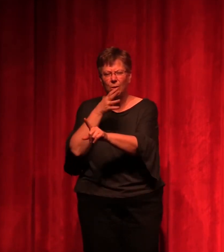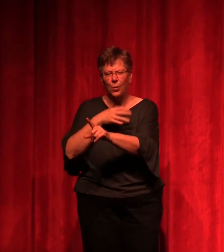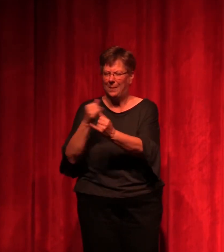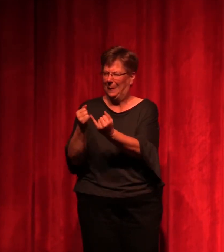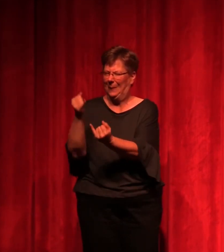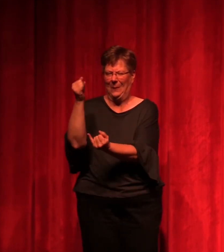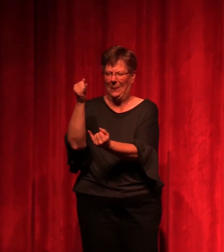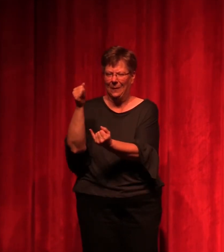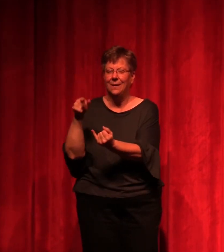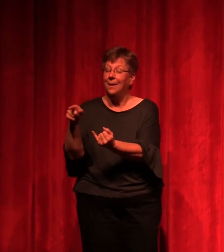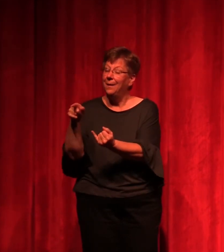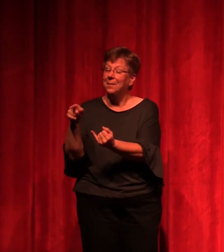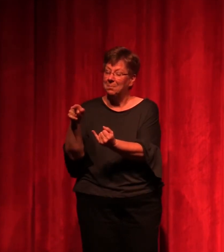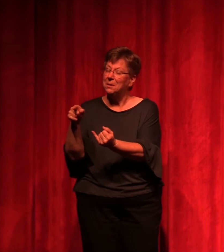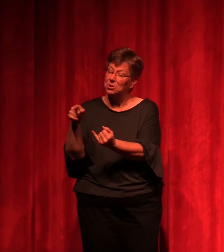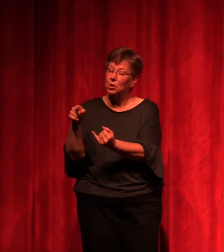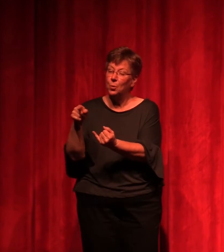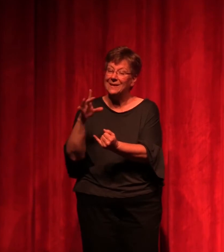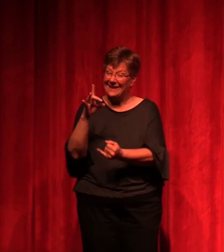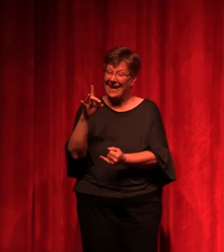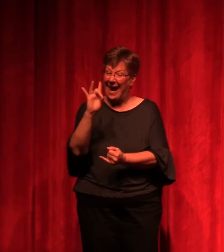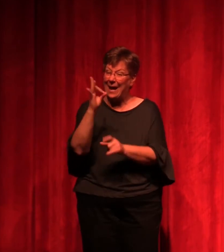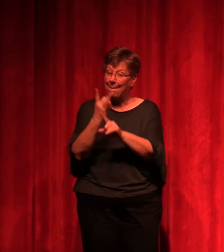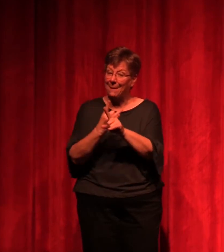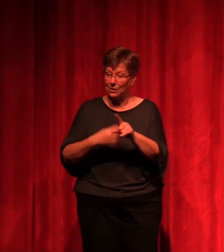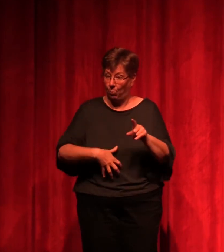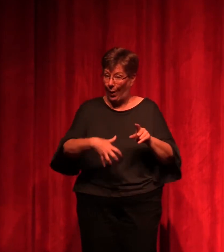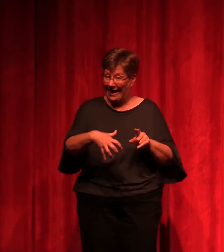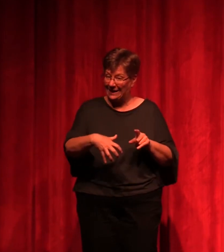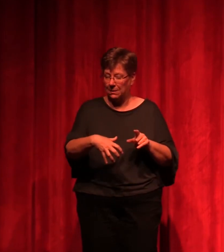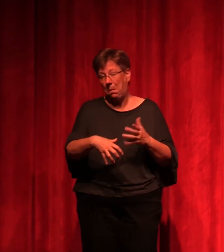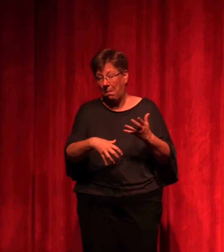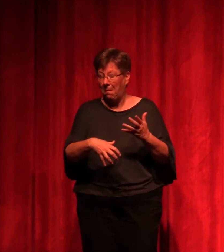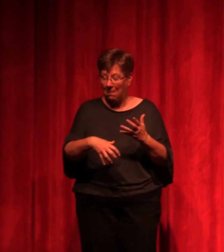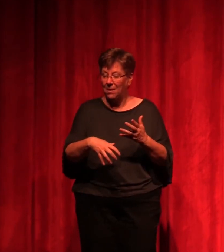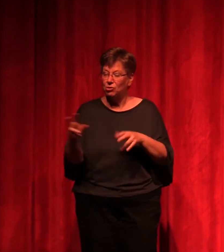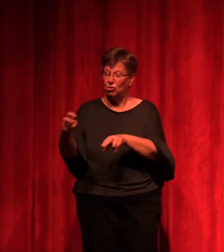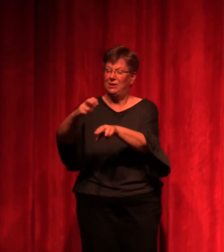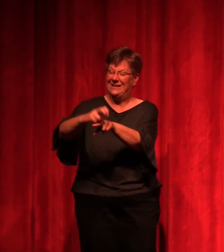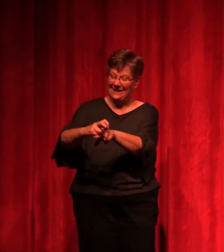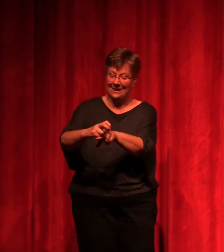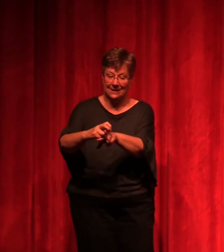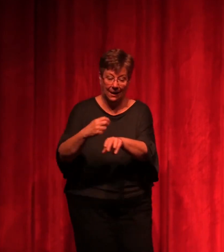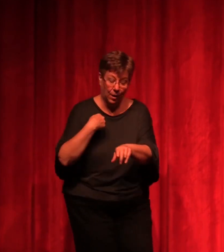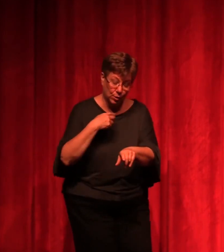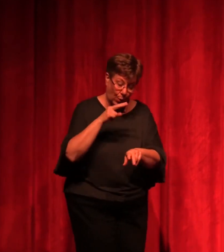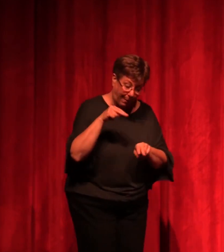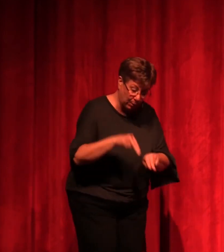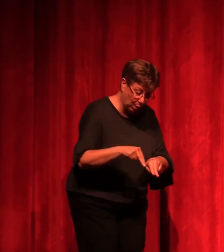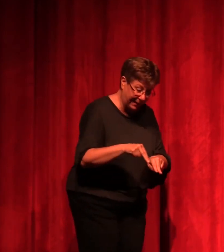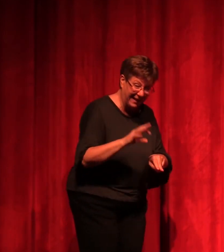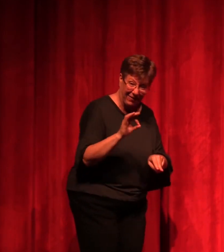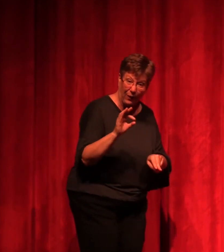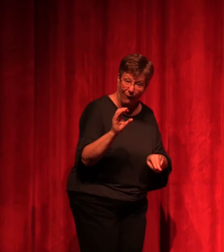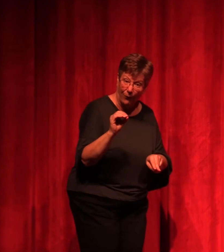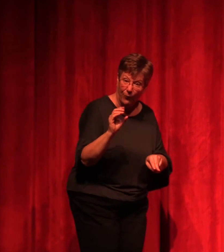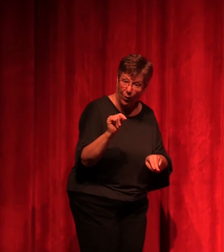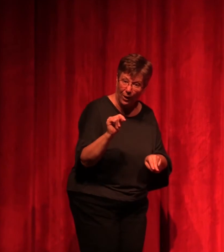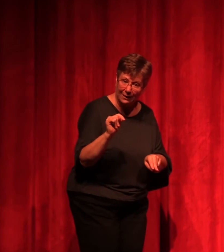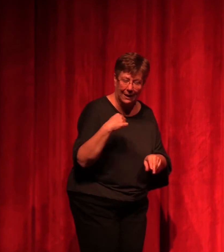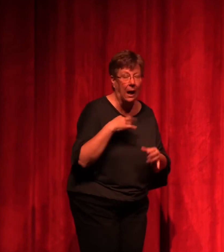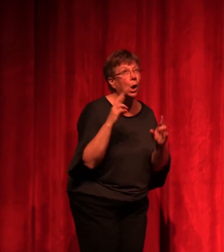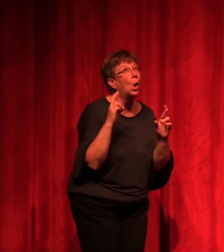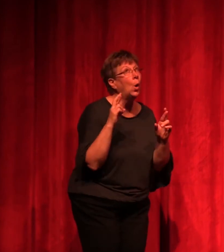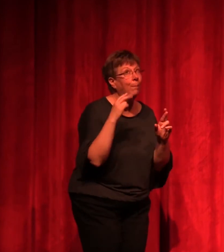she was about 8 months pregnant, and I think that extra 20. And so I get to the feet, and I'm really hoping it looks something like a horse foot, and